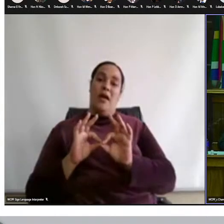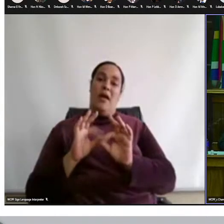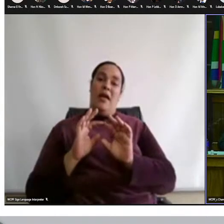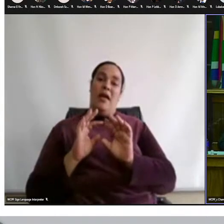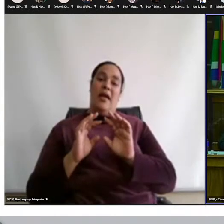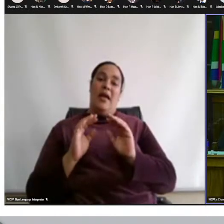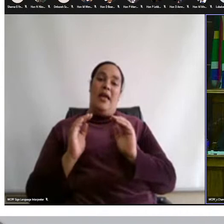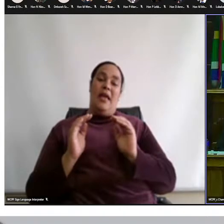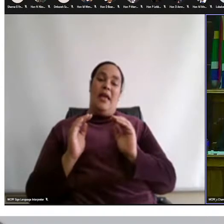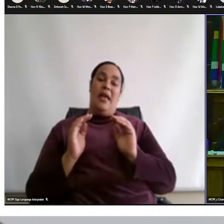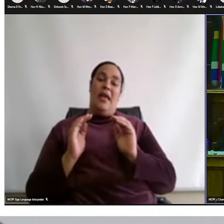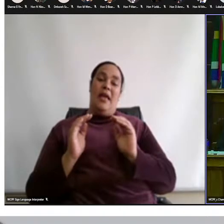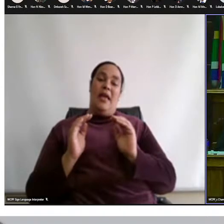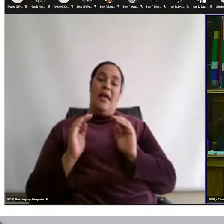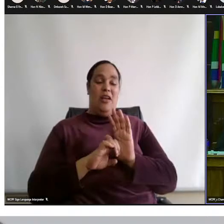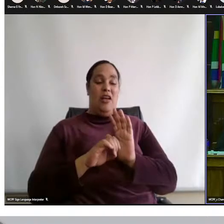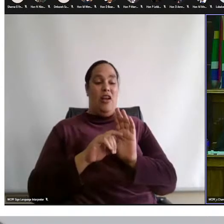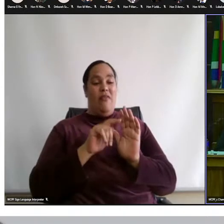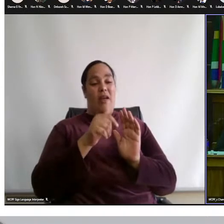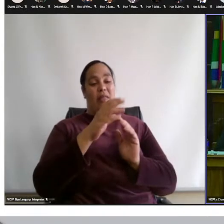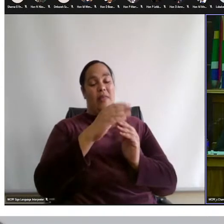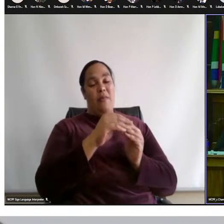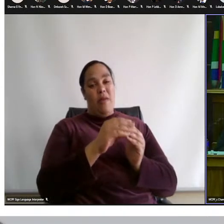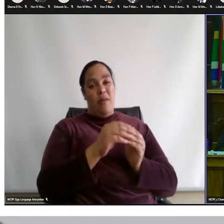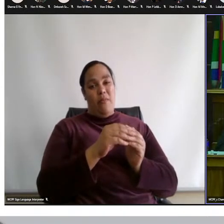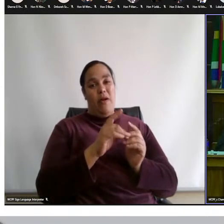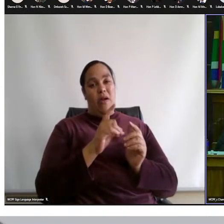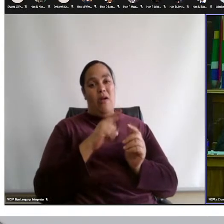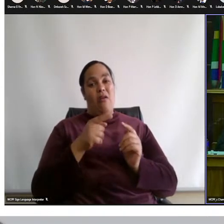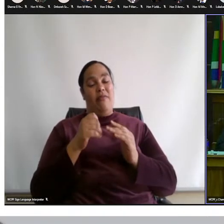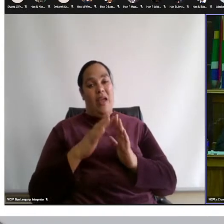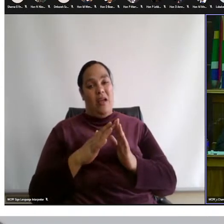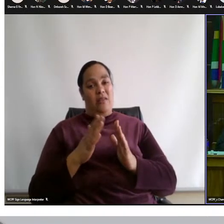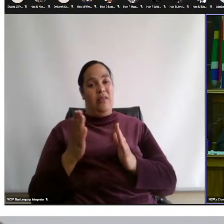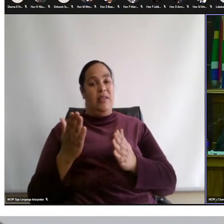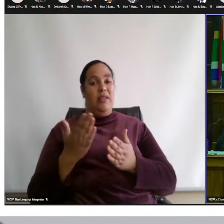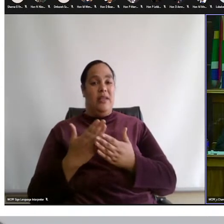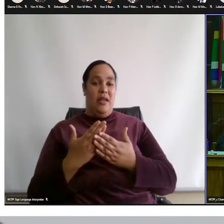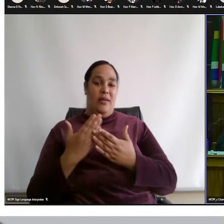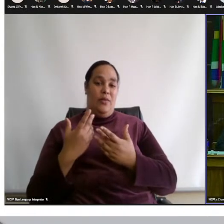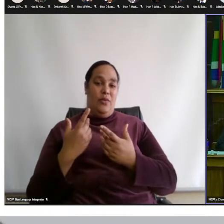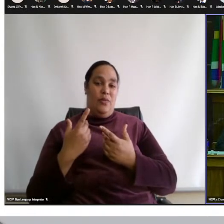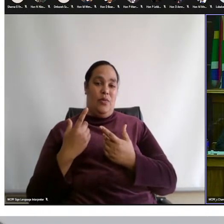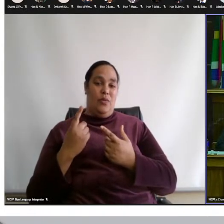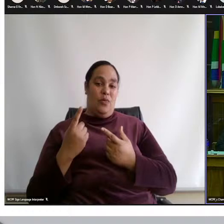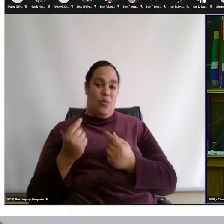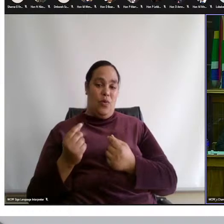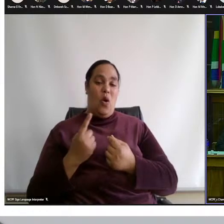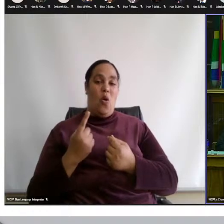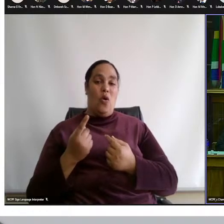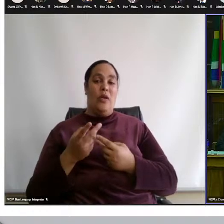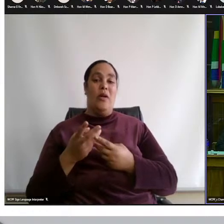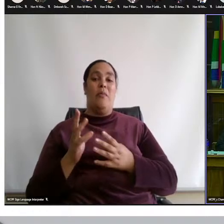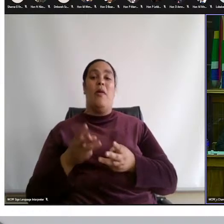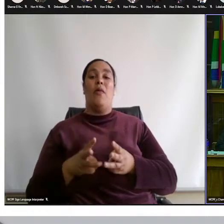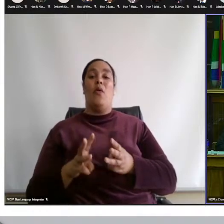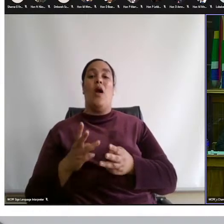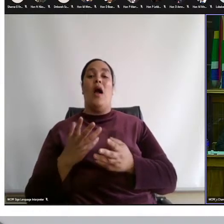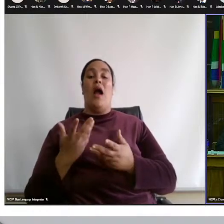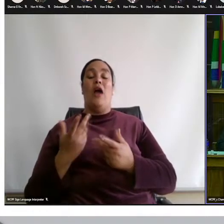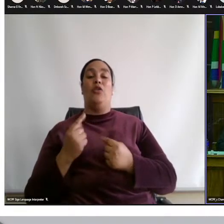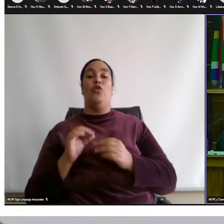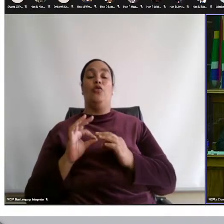another member to the attention of the House may do so only by way of a substantive